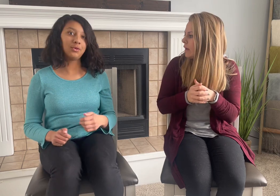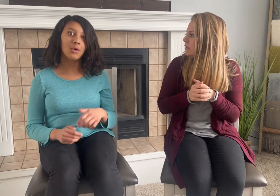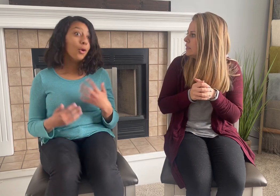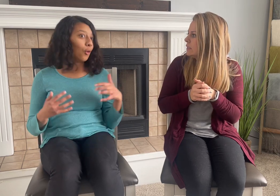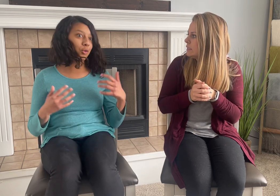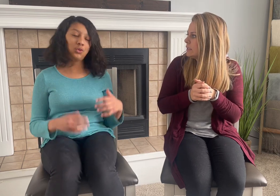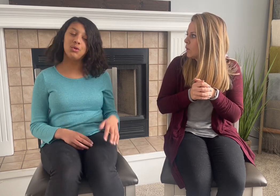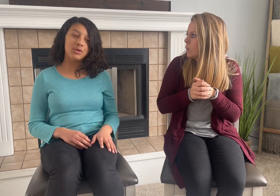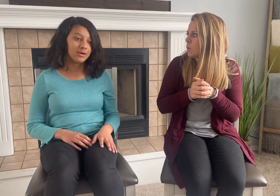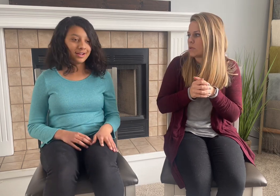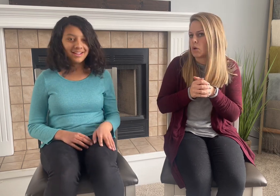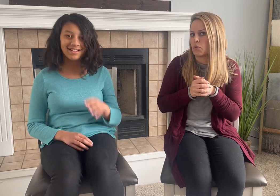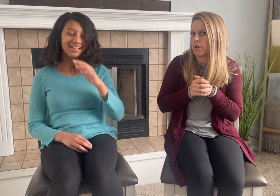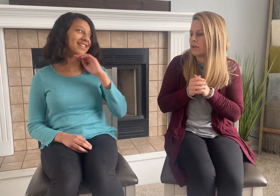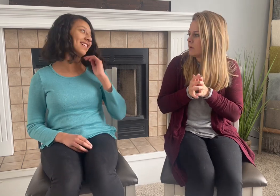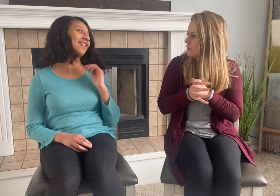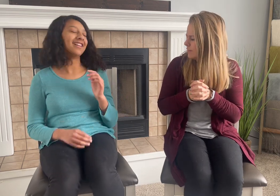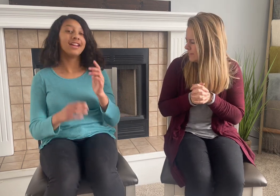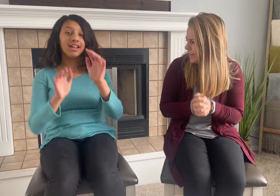Yeah. So important. Yes.